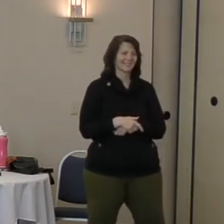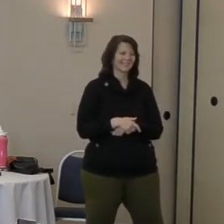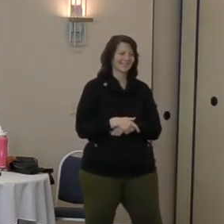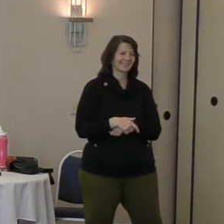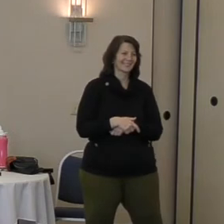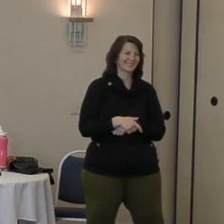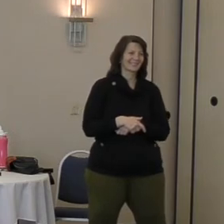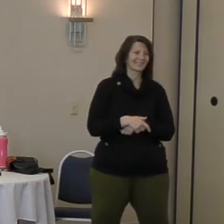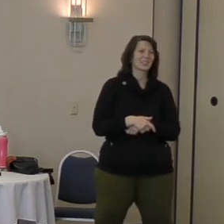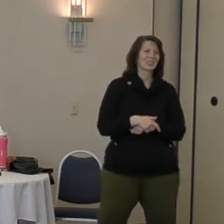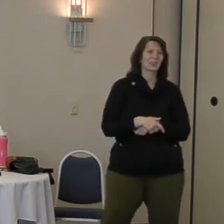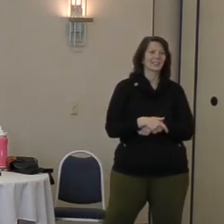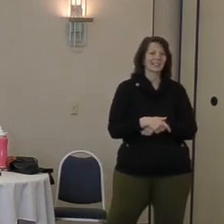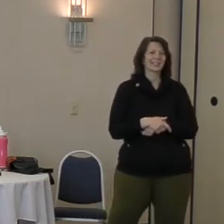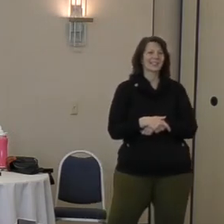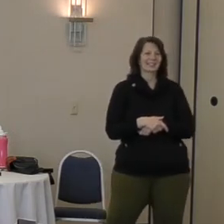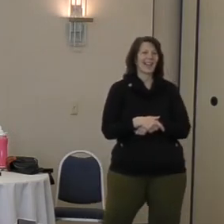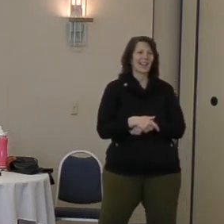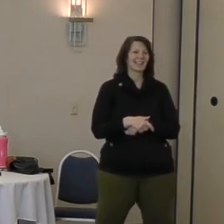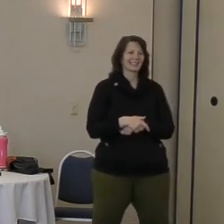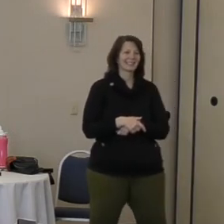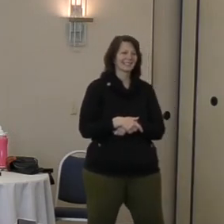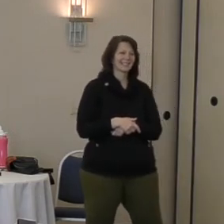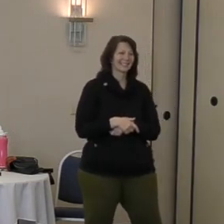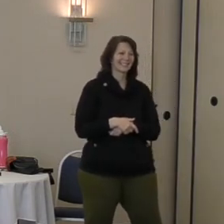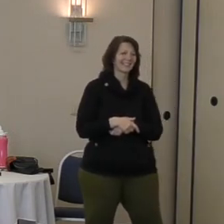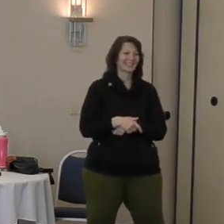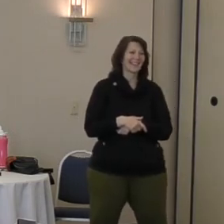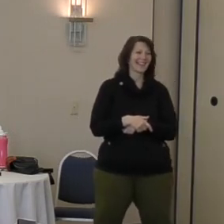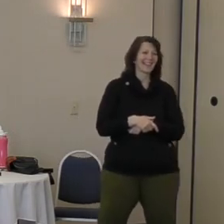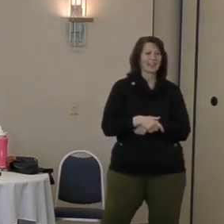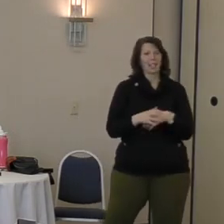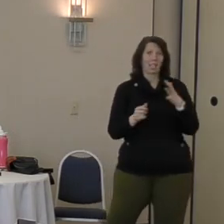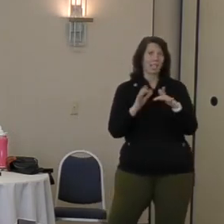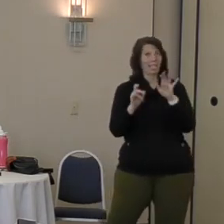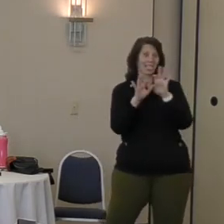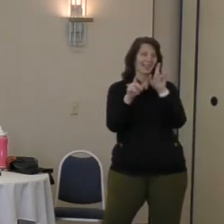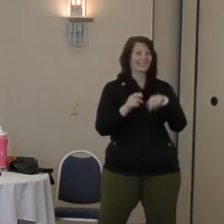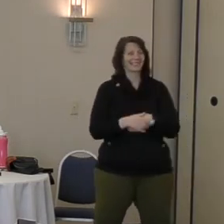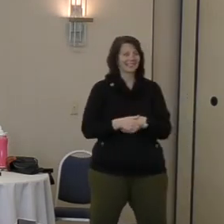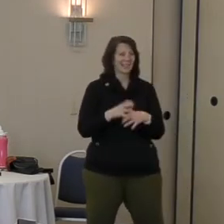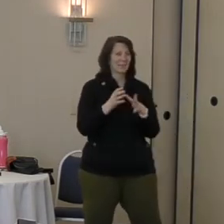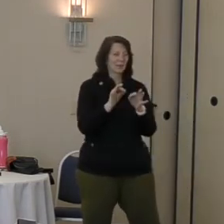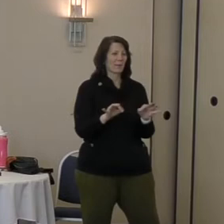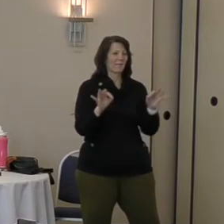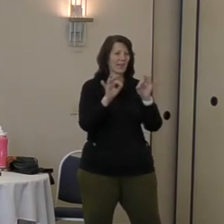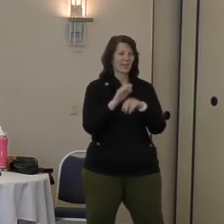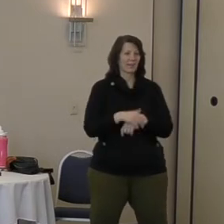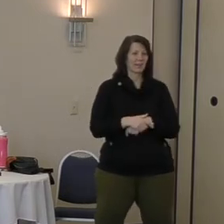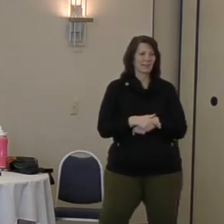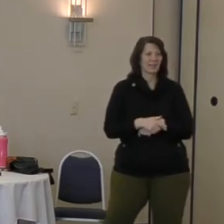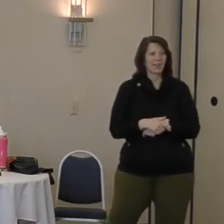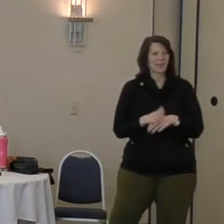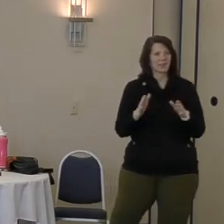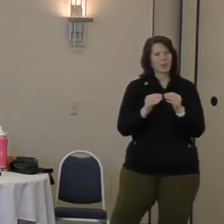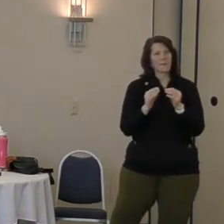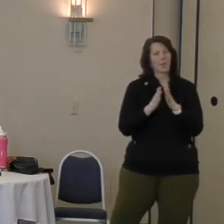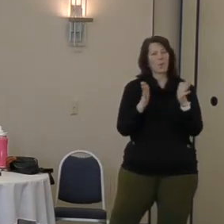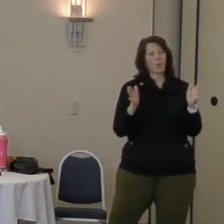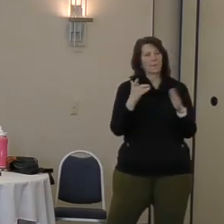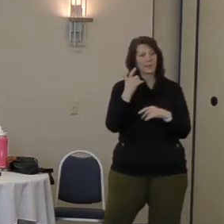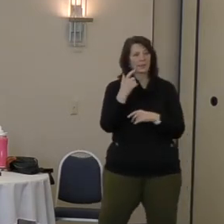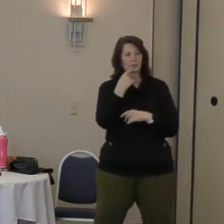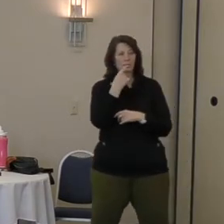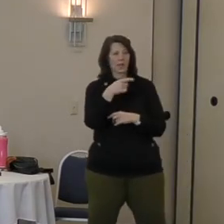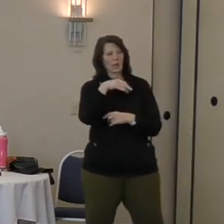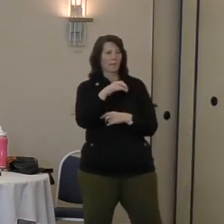have all kinds of different spots, and a lot of them kind of have these preconceived notions. Forwards, on the other hand, are much more malleable in how they get used. And they're generally more open, because you go